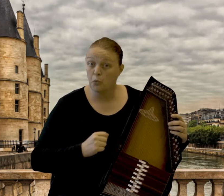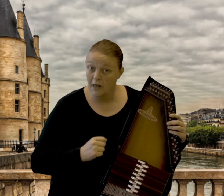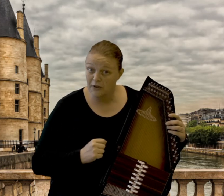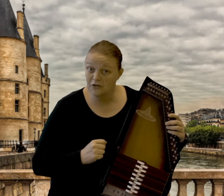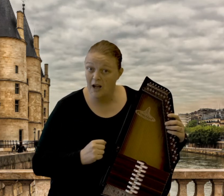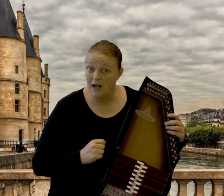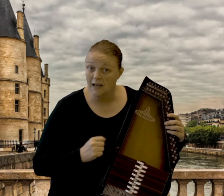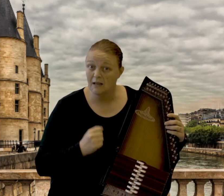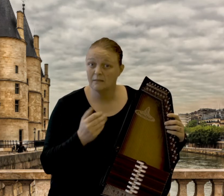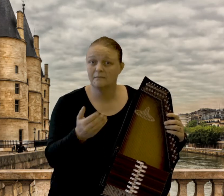Brother John.